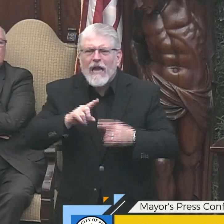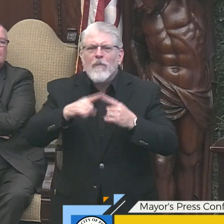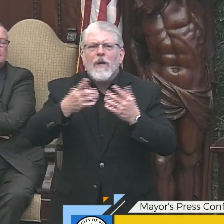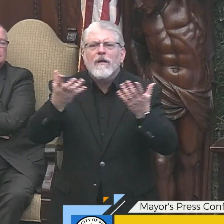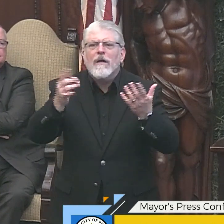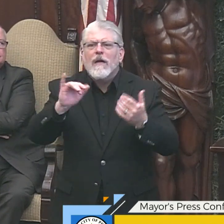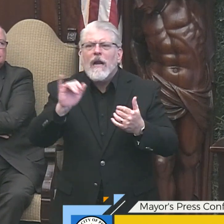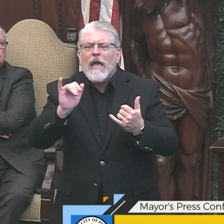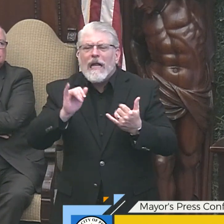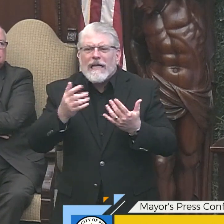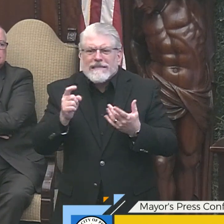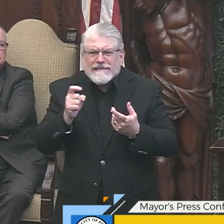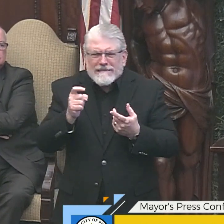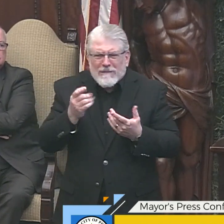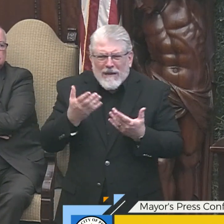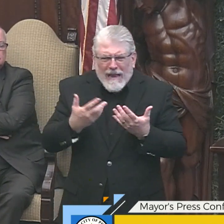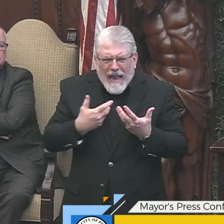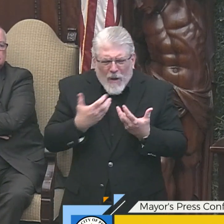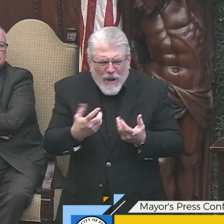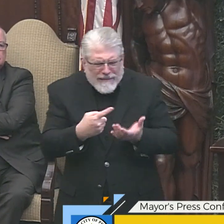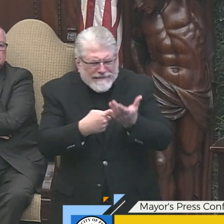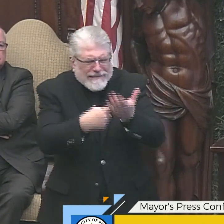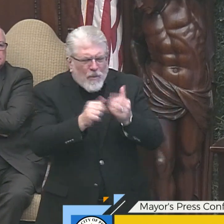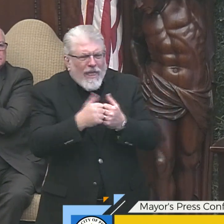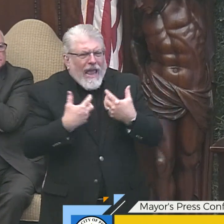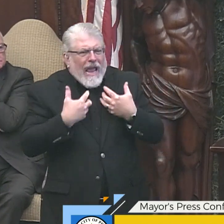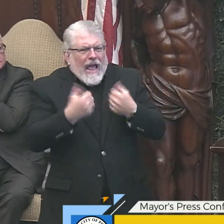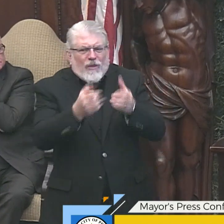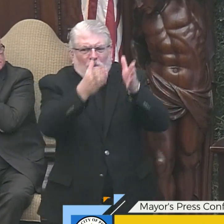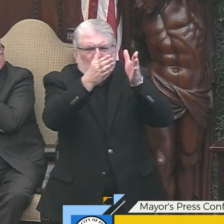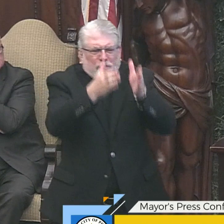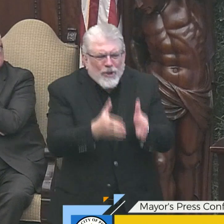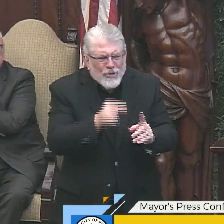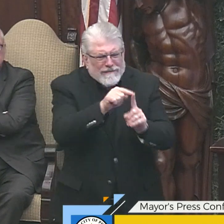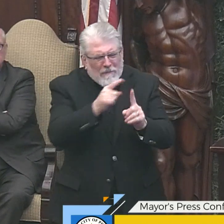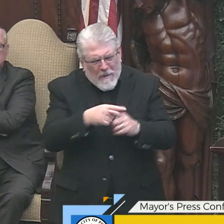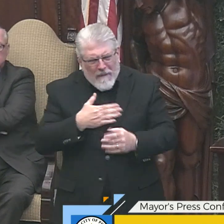medical professional, you can call our 24/7 hotline,